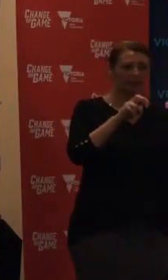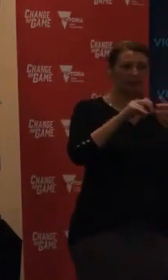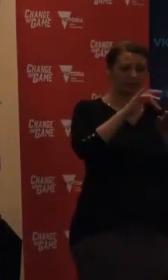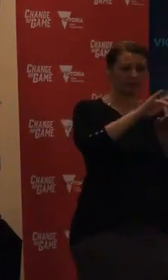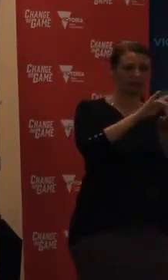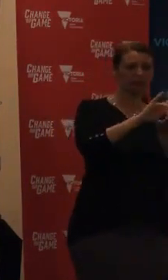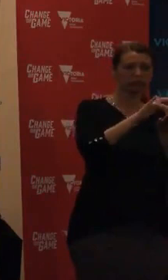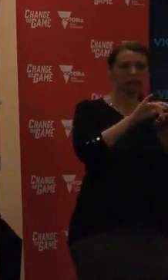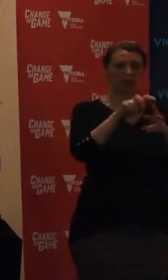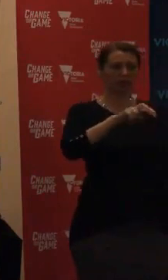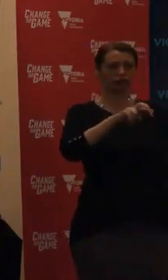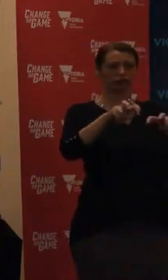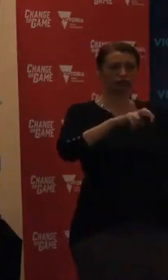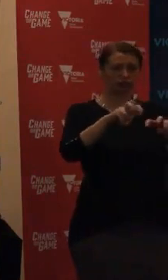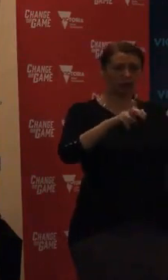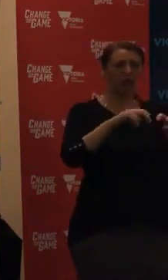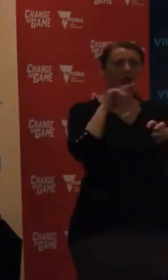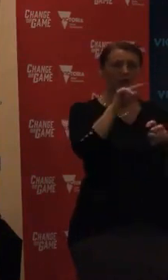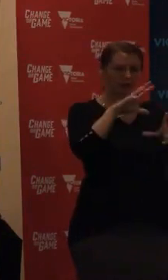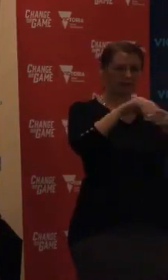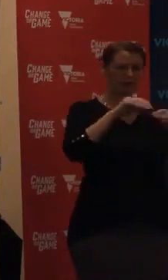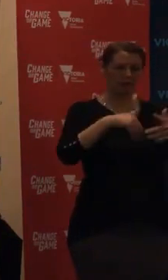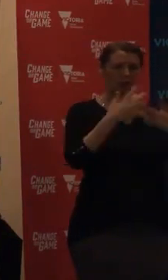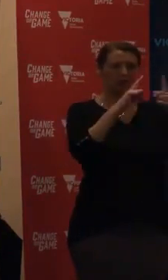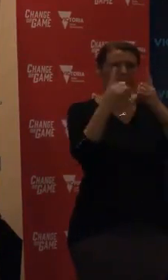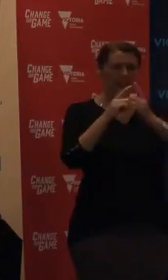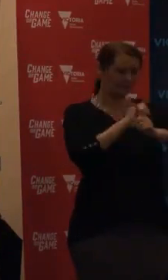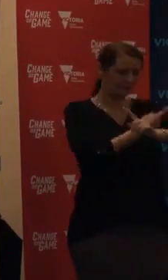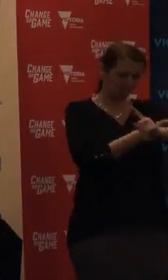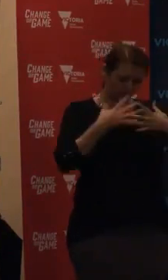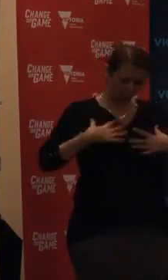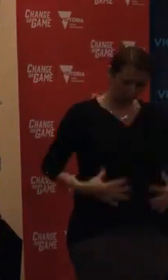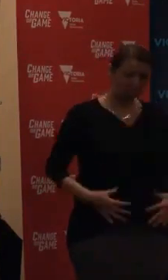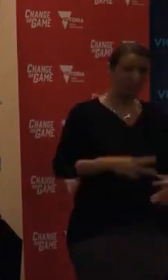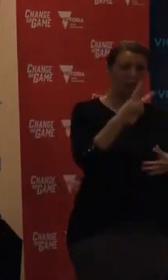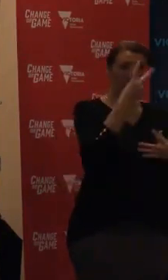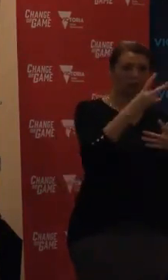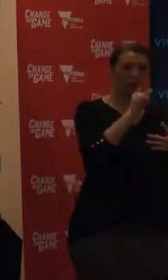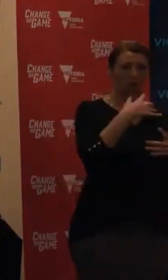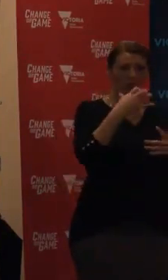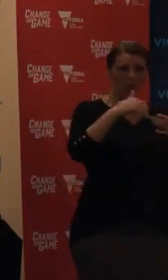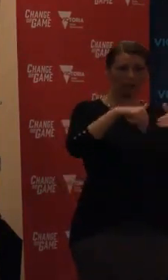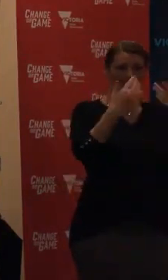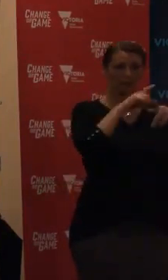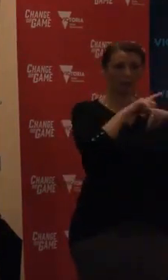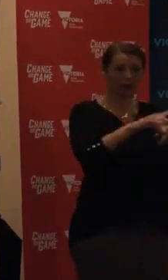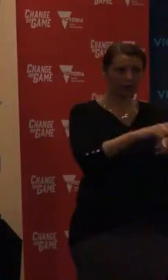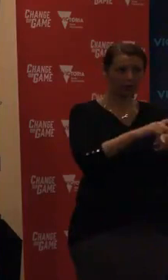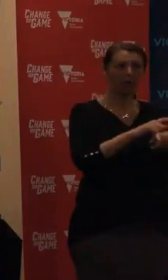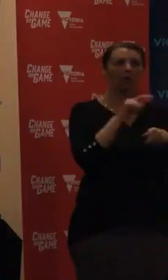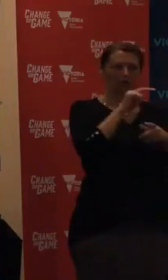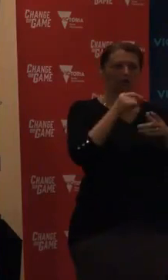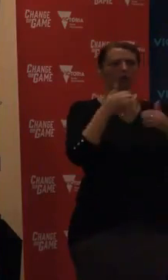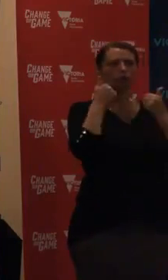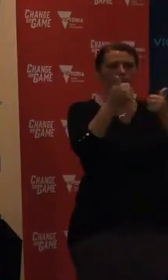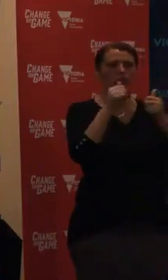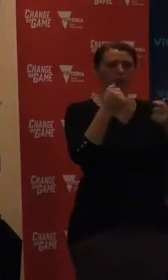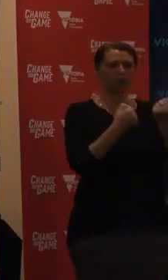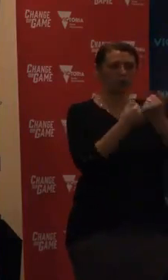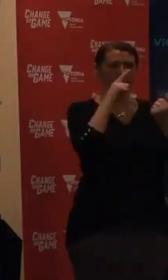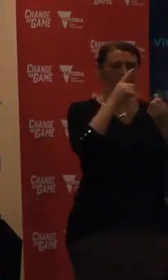high intensity and involve all major muscle groups on two or more days a week are highly recommended to support people with